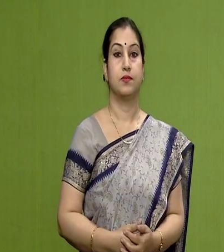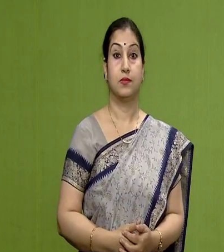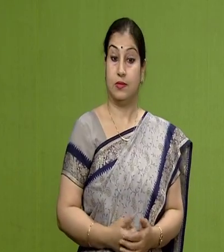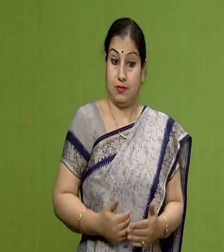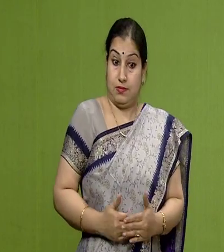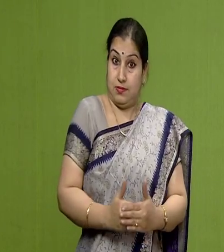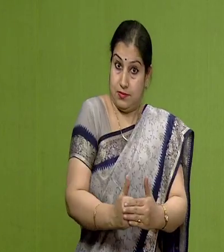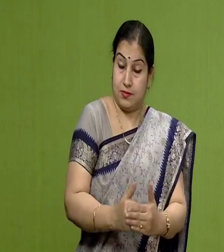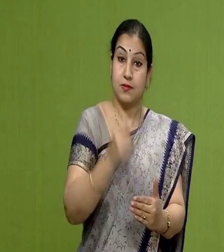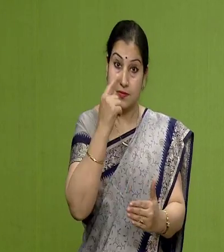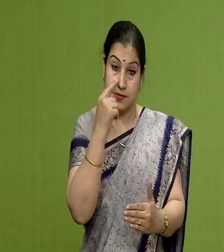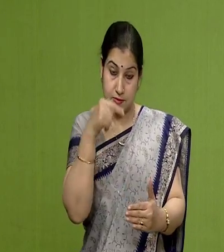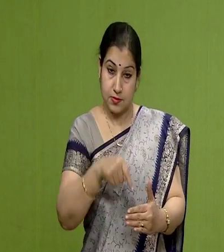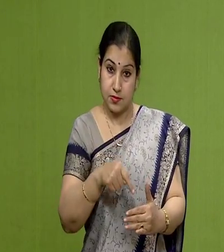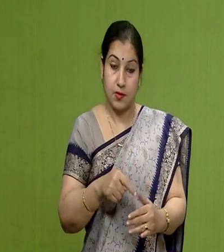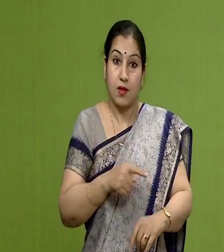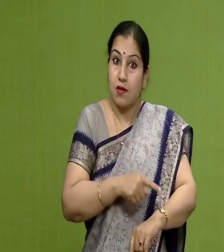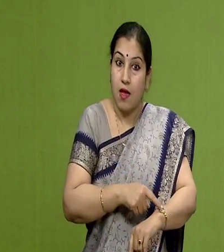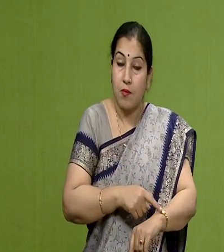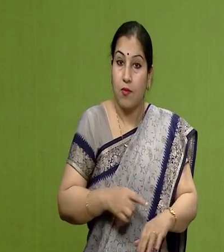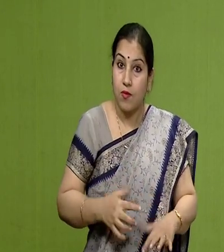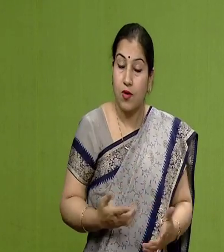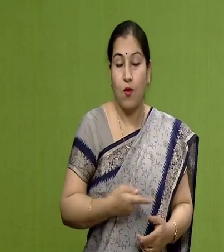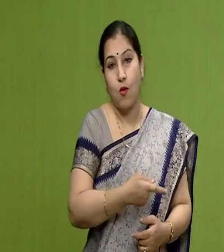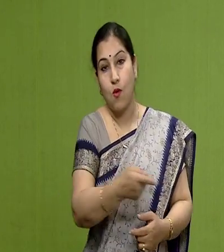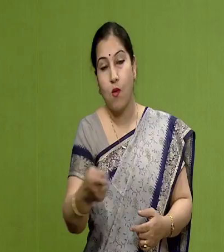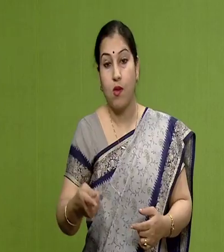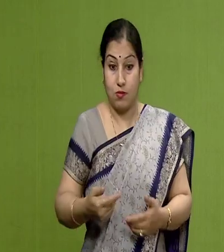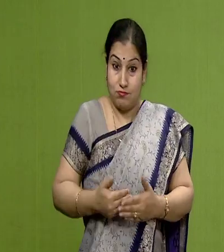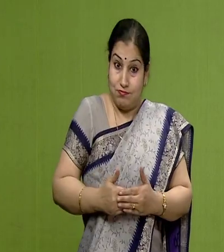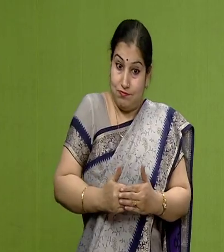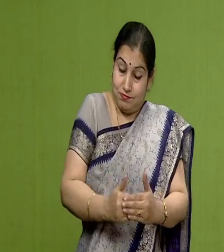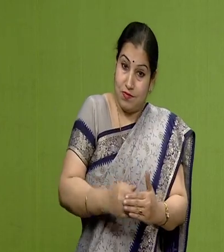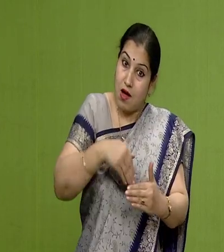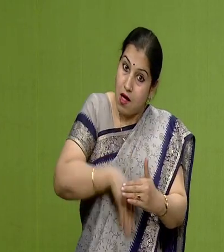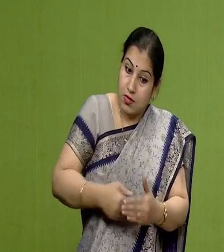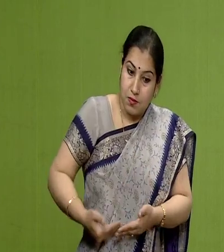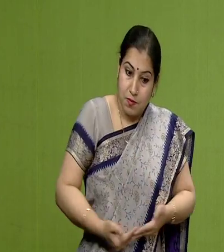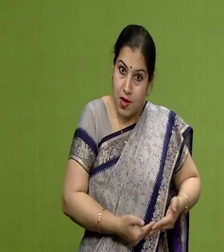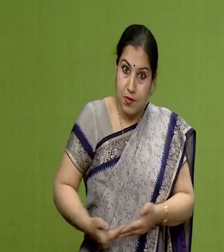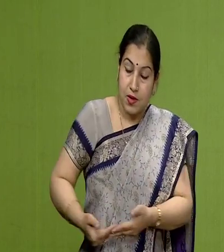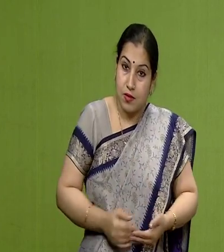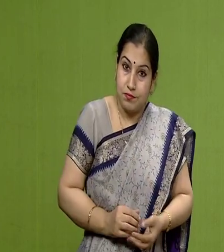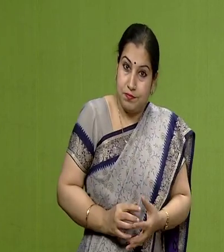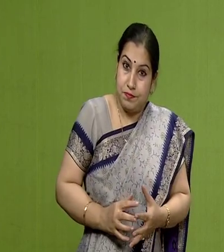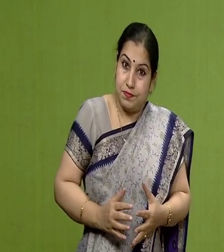Pregnancy is the time during which a baby develops inside